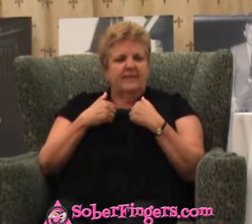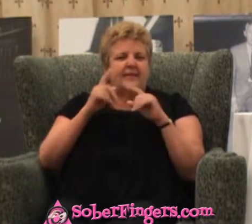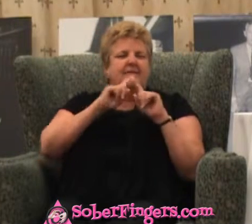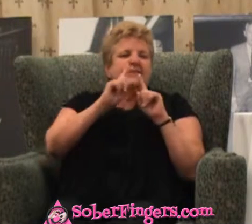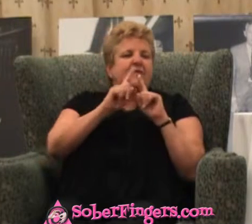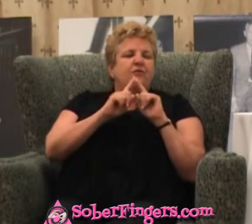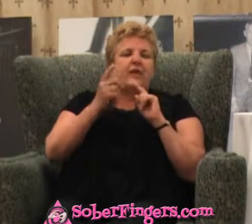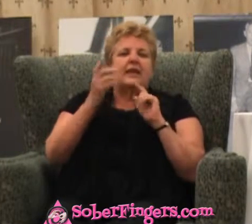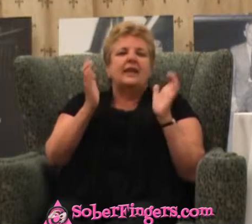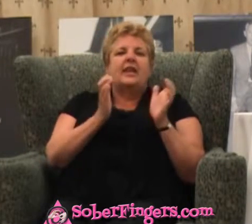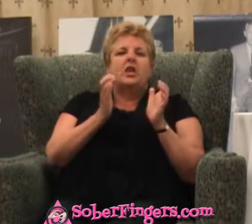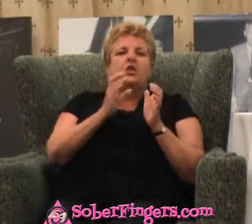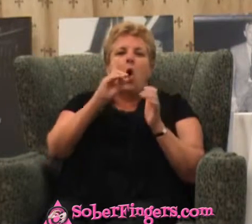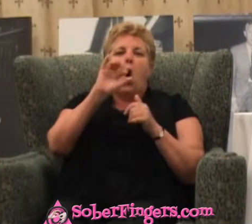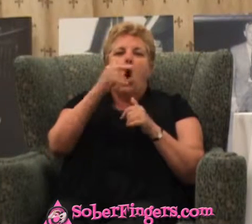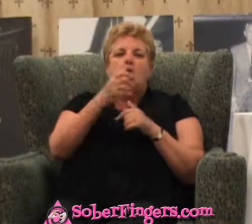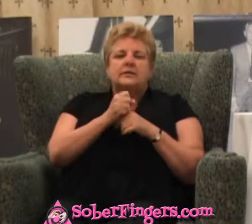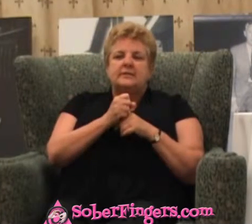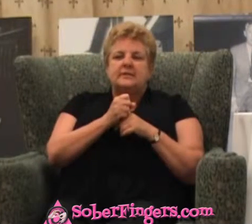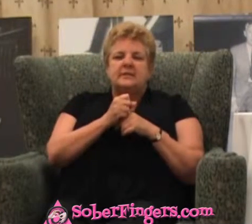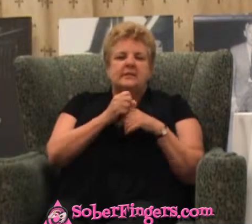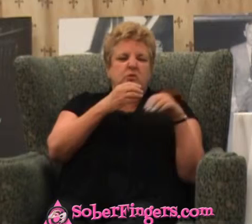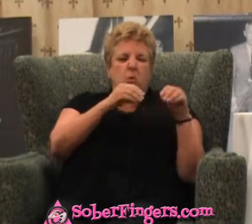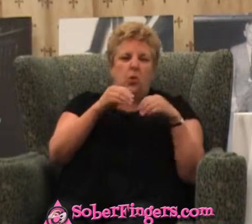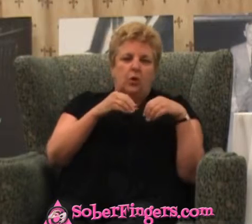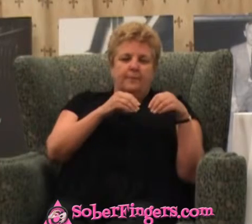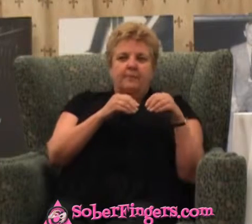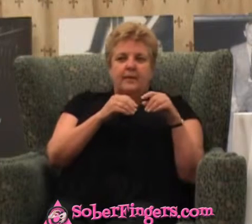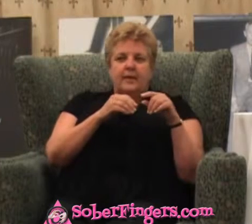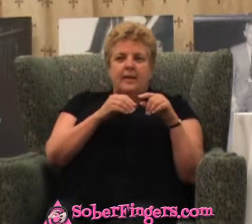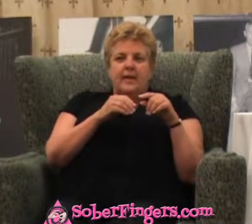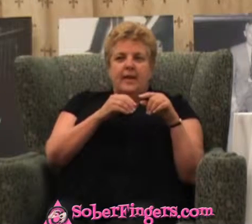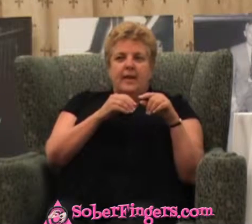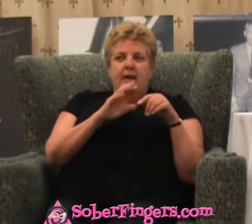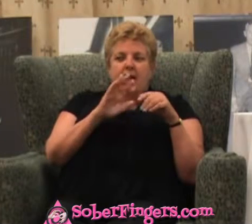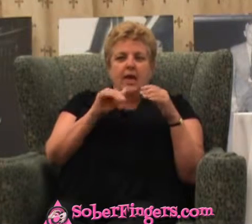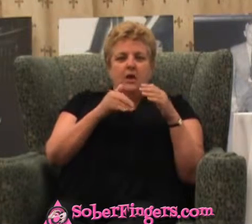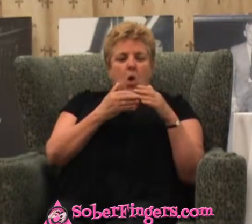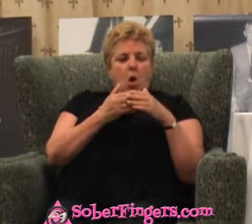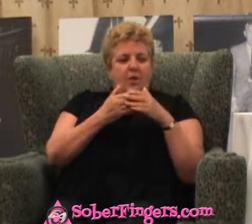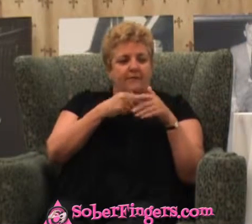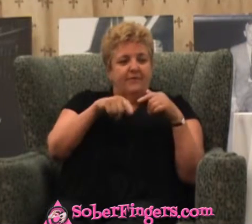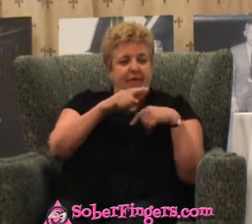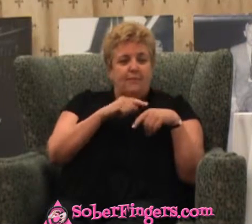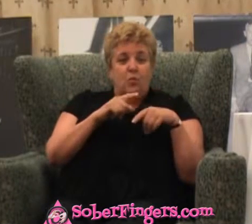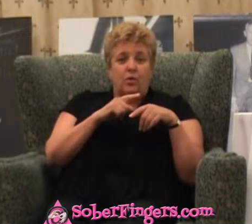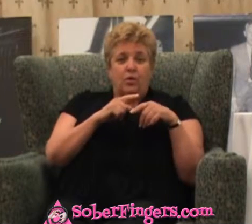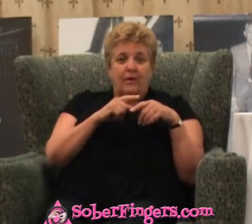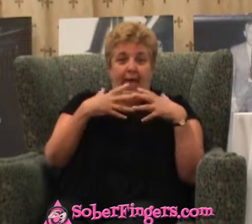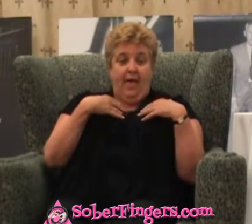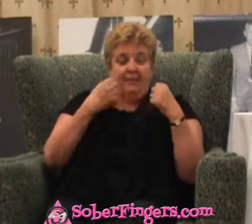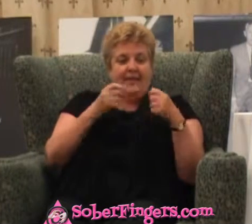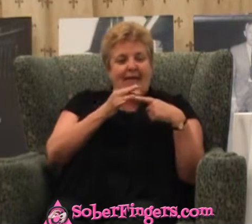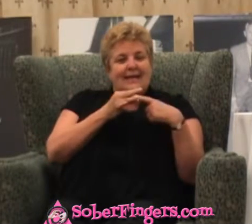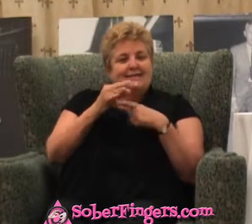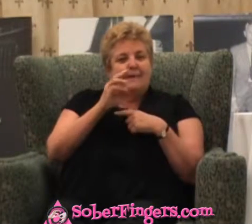pretty happy and healthy except Misty. Misty was just 5 pounds. She should have been 10. She'd been found